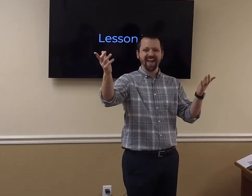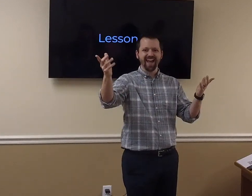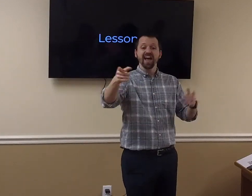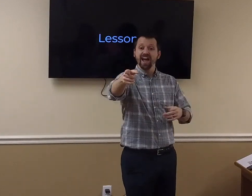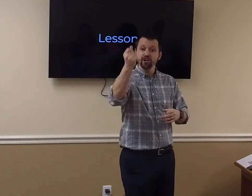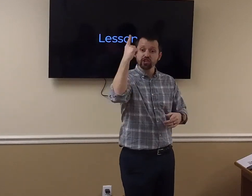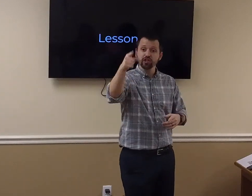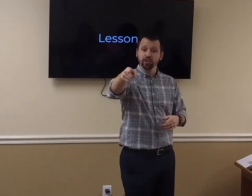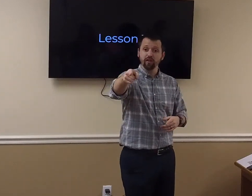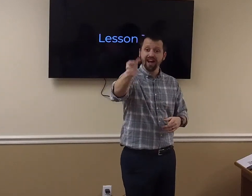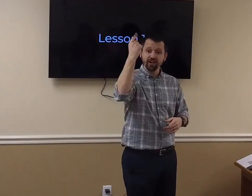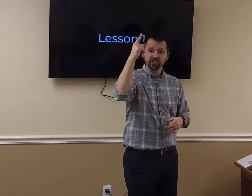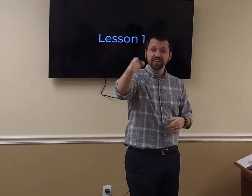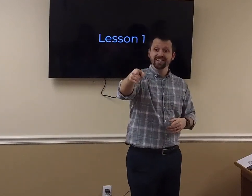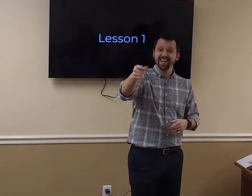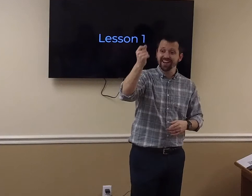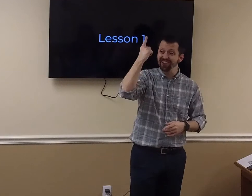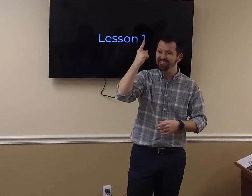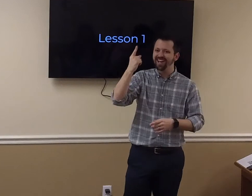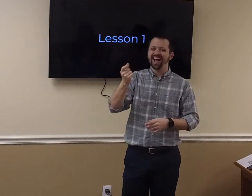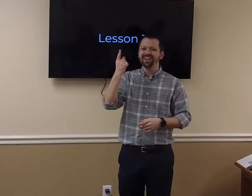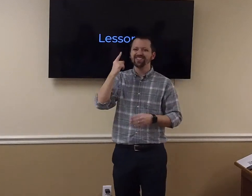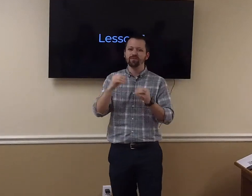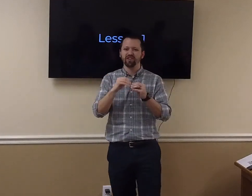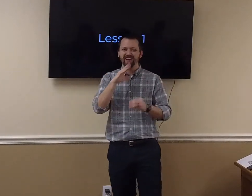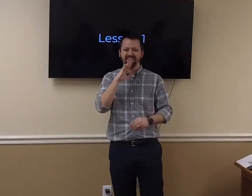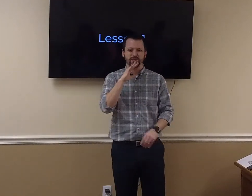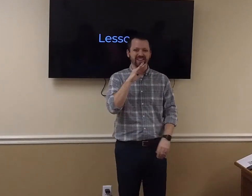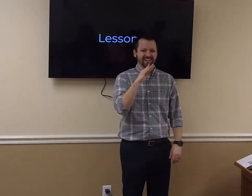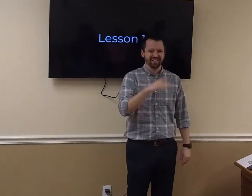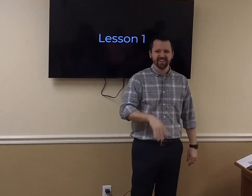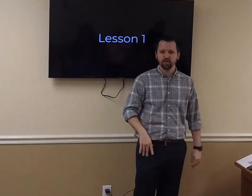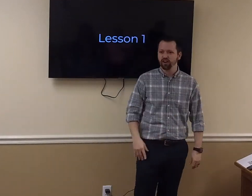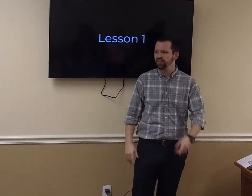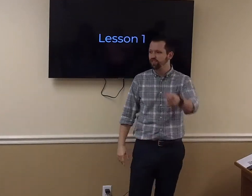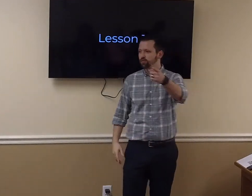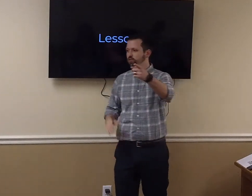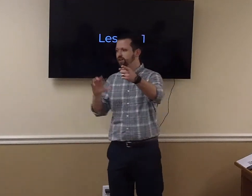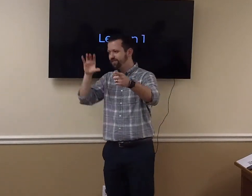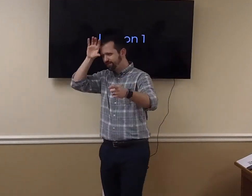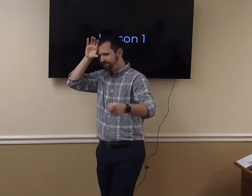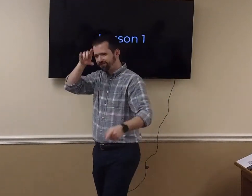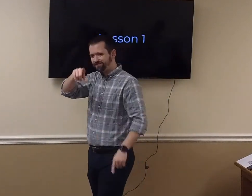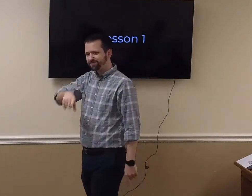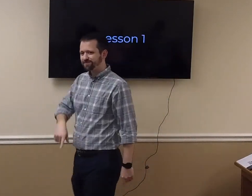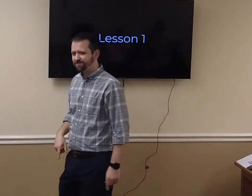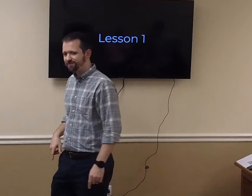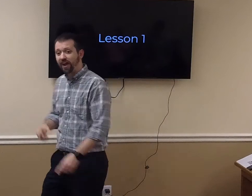hey, I understand you though. I understand. See, I can understand. I understand more than I can speak. What, her dad's from Cuba. Right?